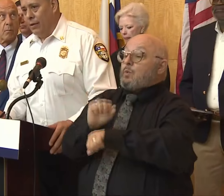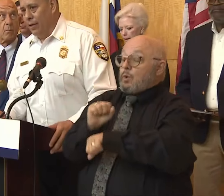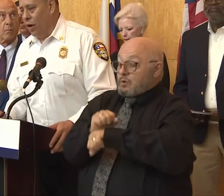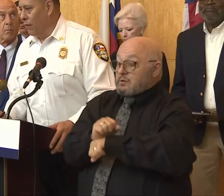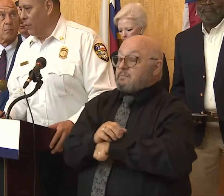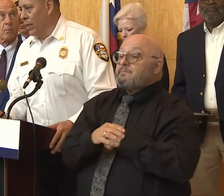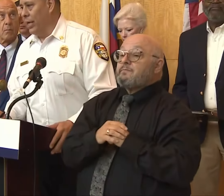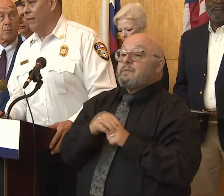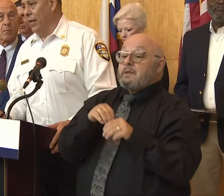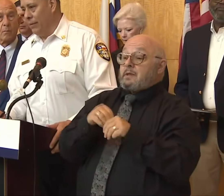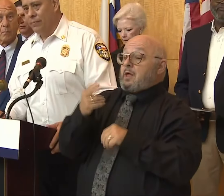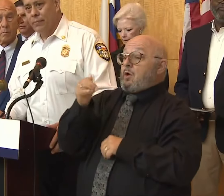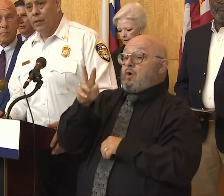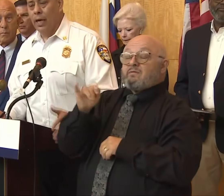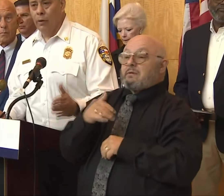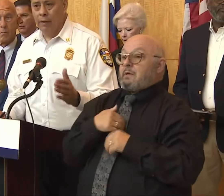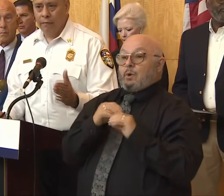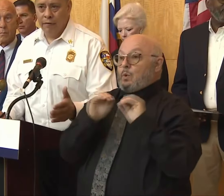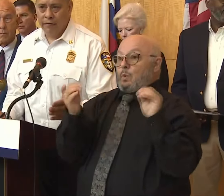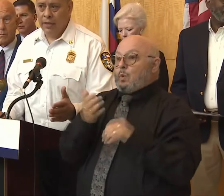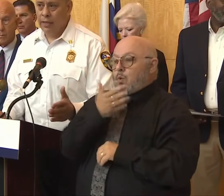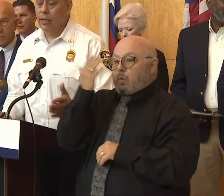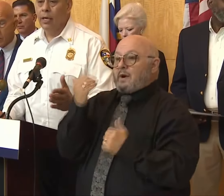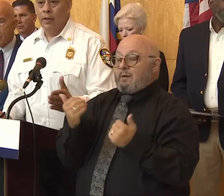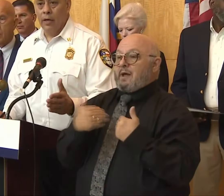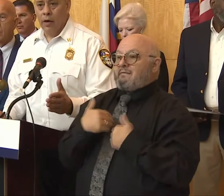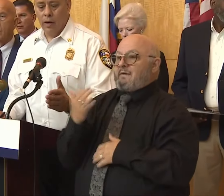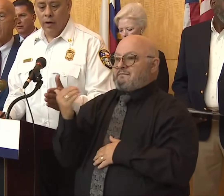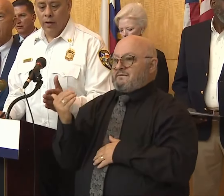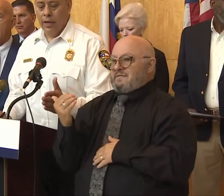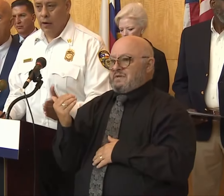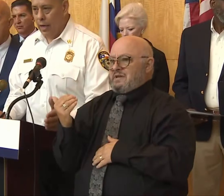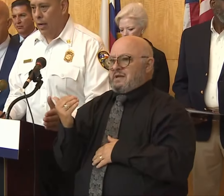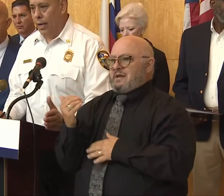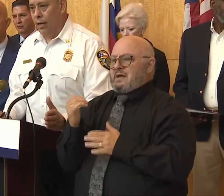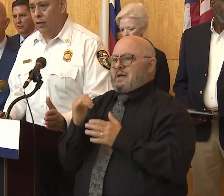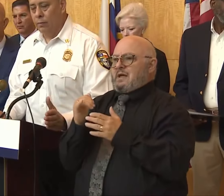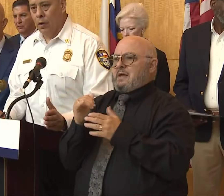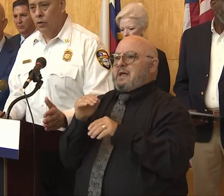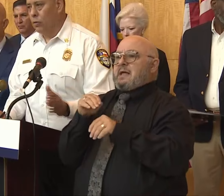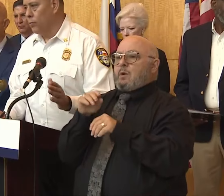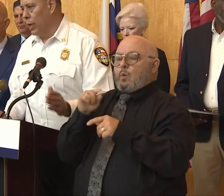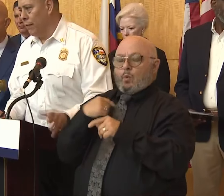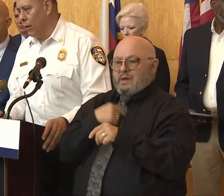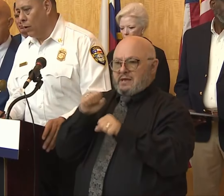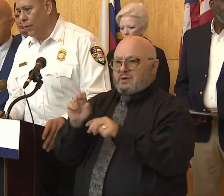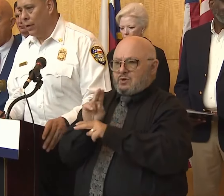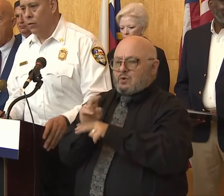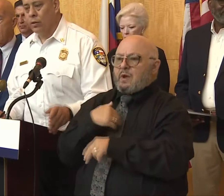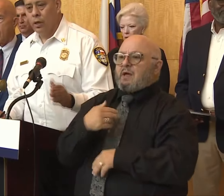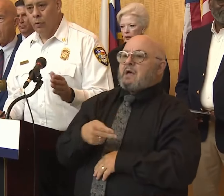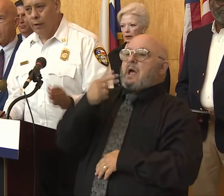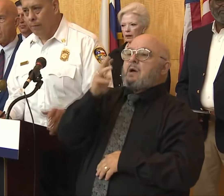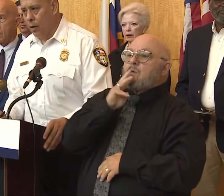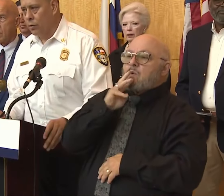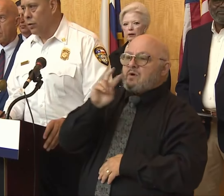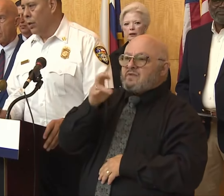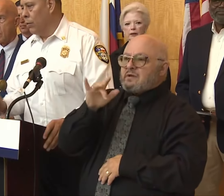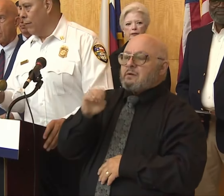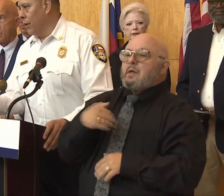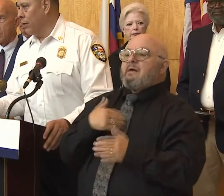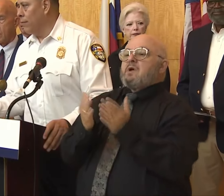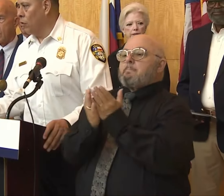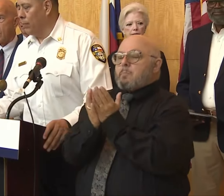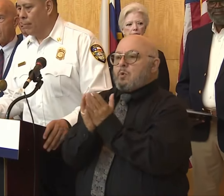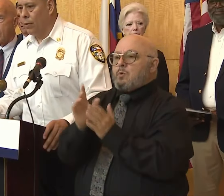again, in Harvey, we didn't have any. Now we have 15 that are at our disposal. We have high water vehicles, we have boats,